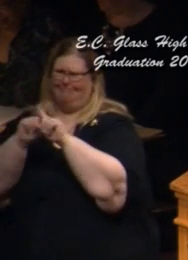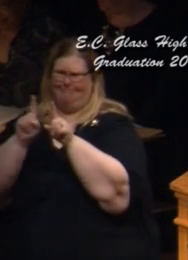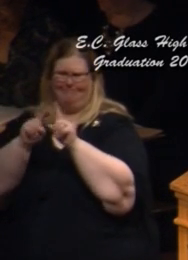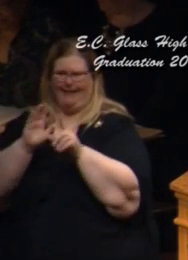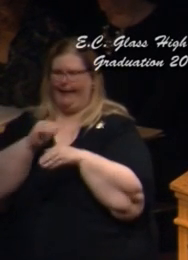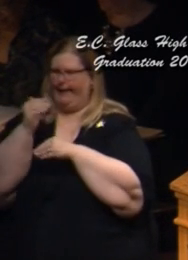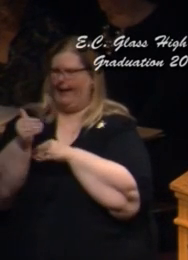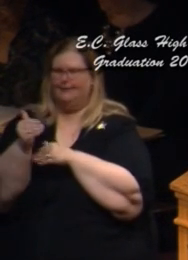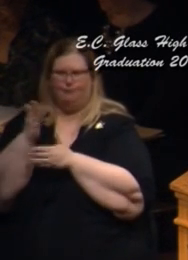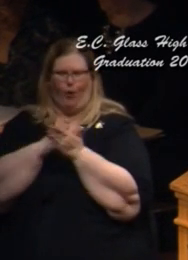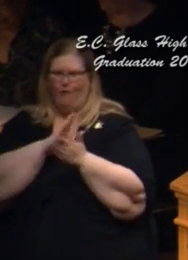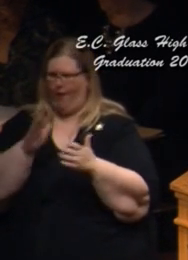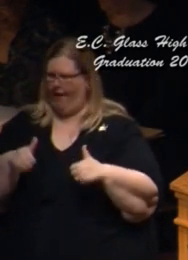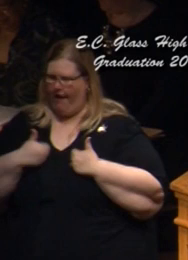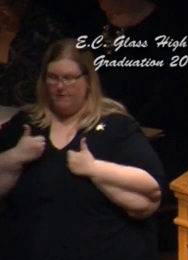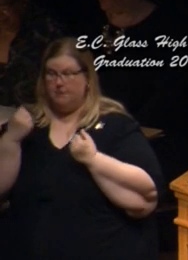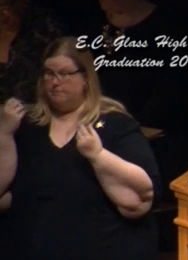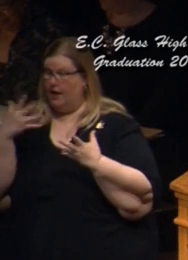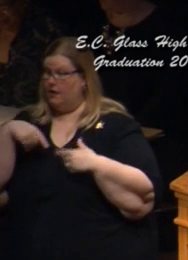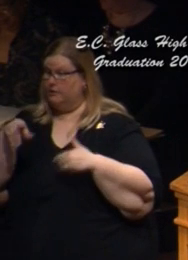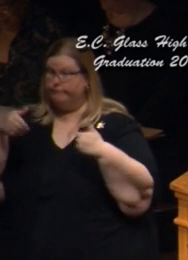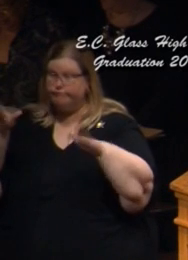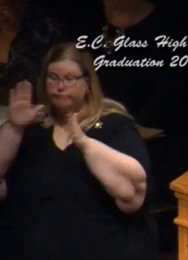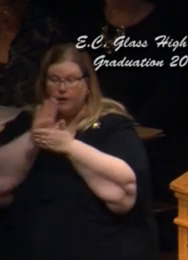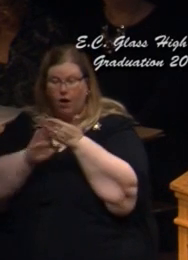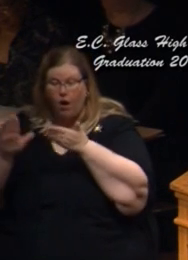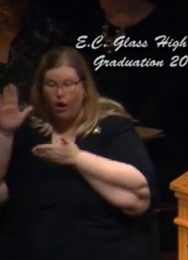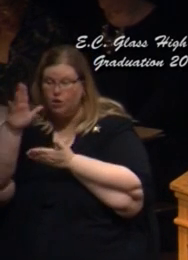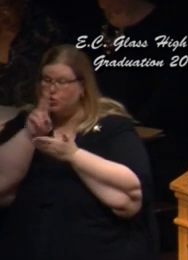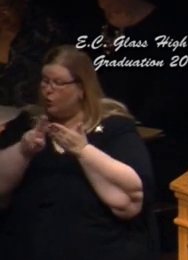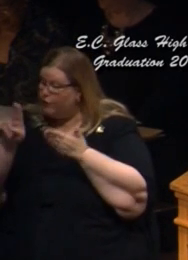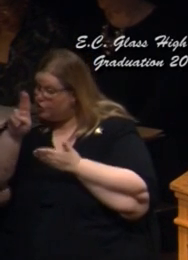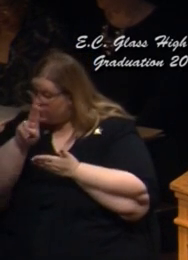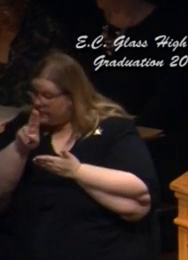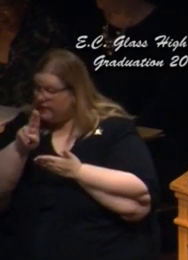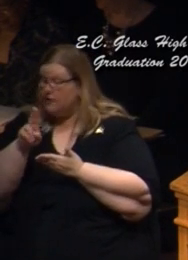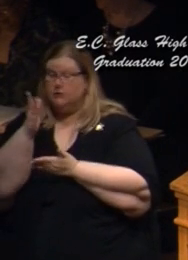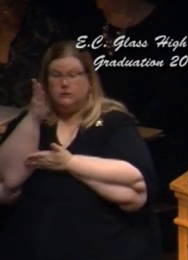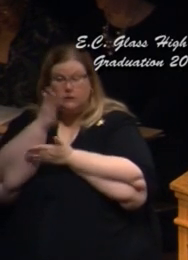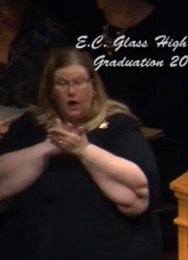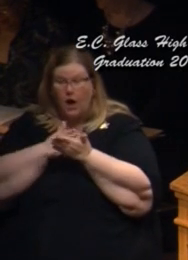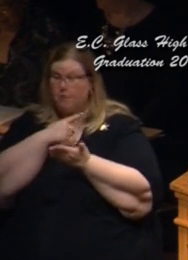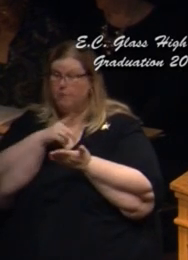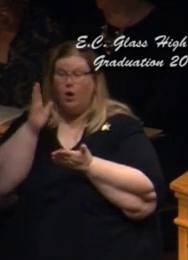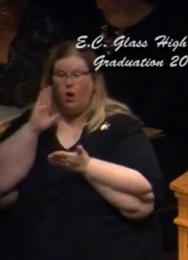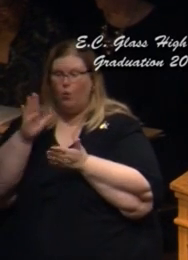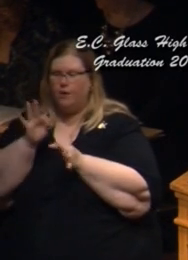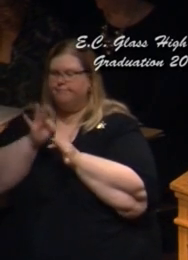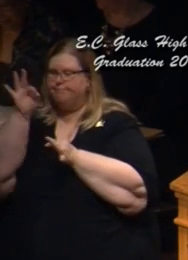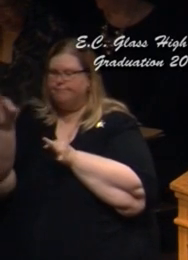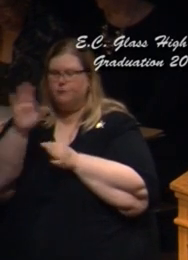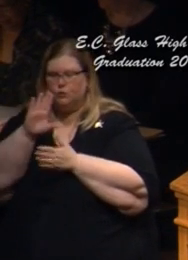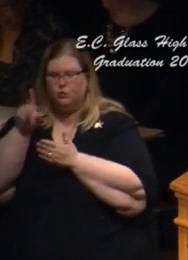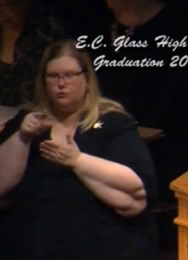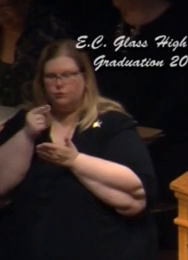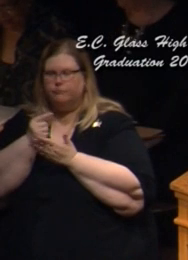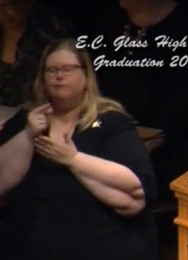next phases. Many of you will be off to colleges and universities. Some of you will